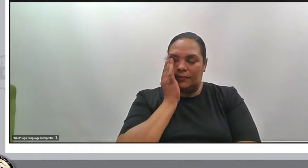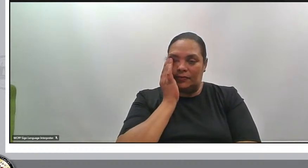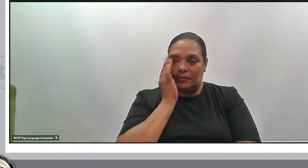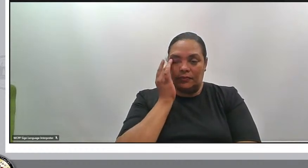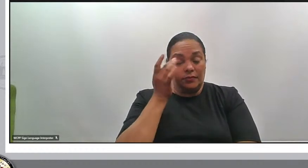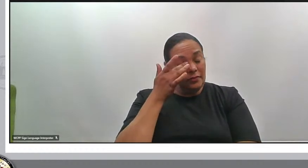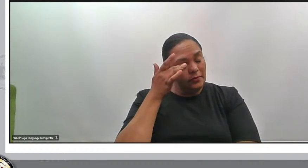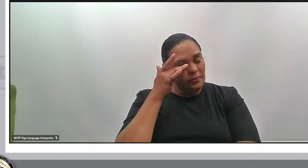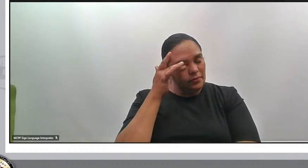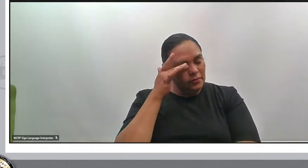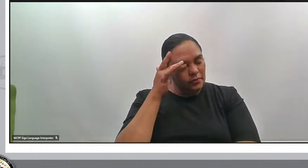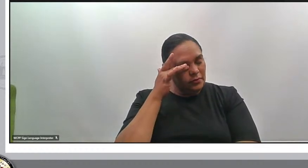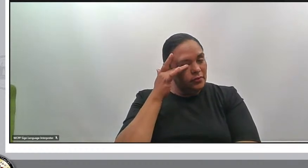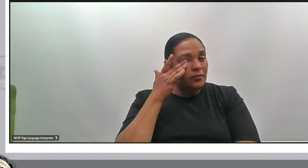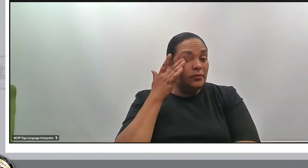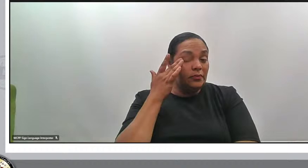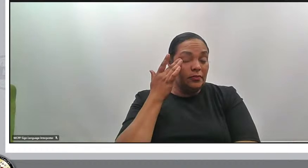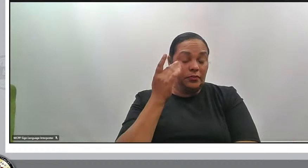Thank you. Honourable Lekker.